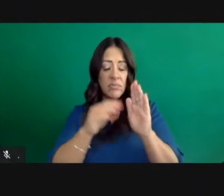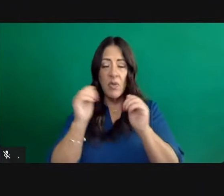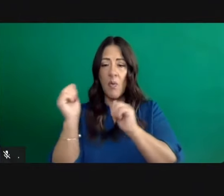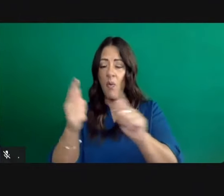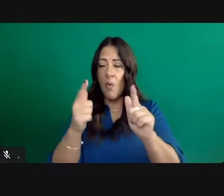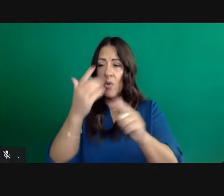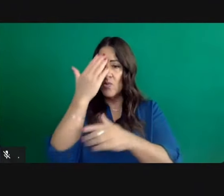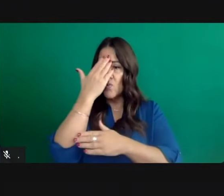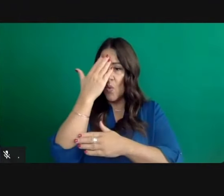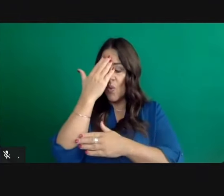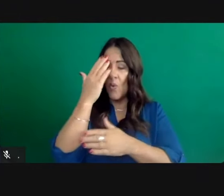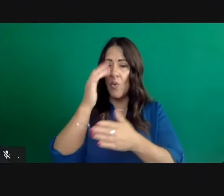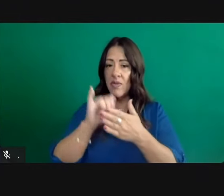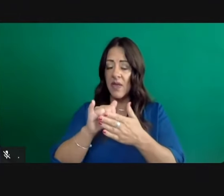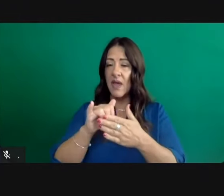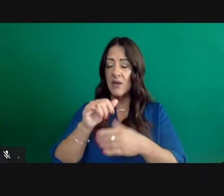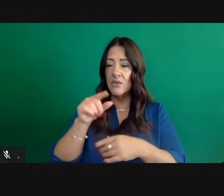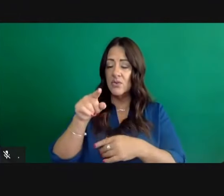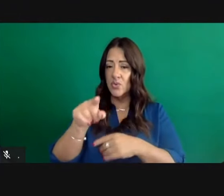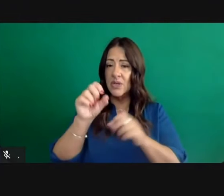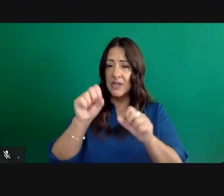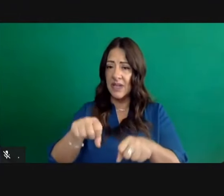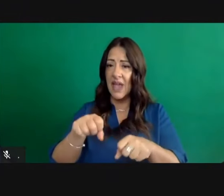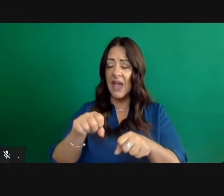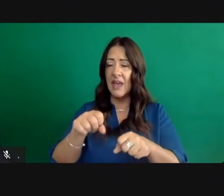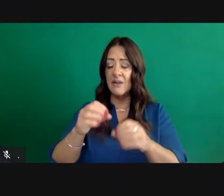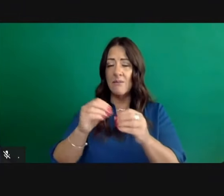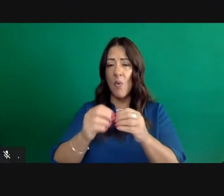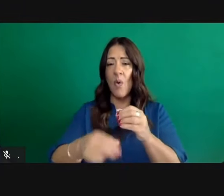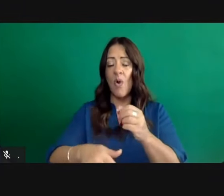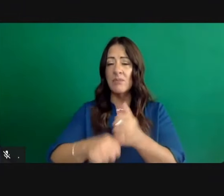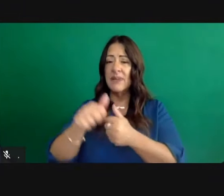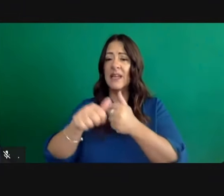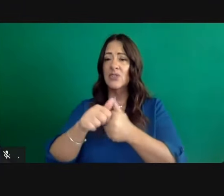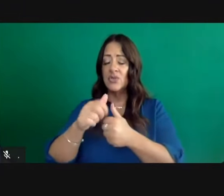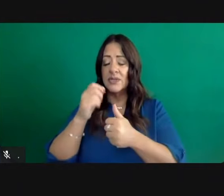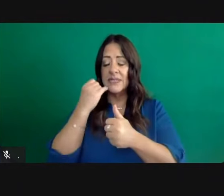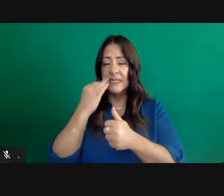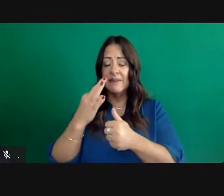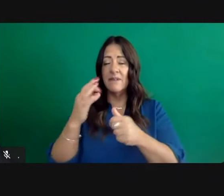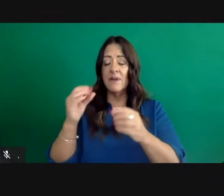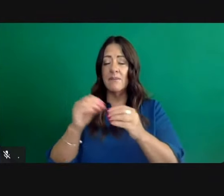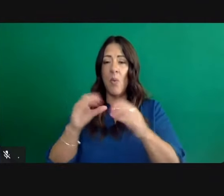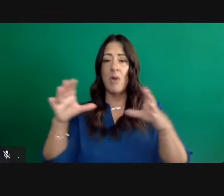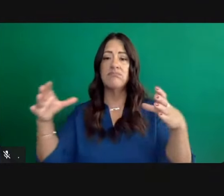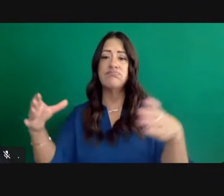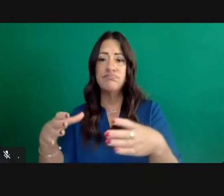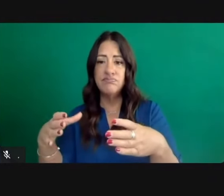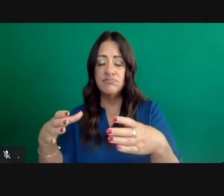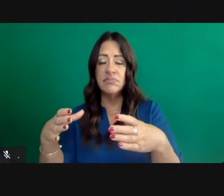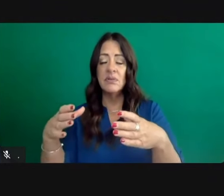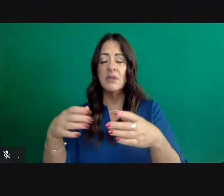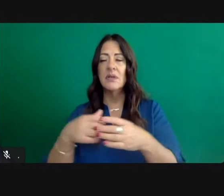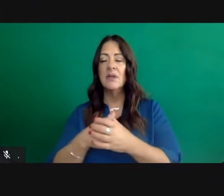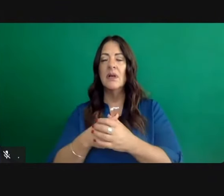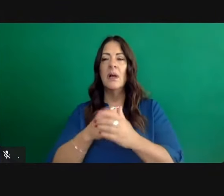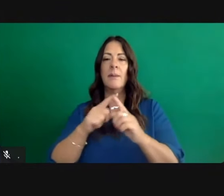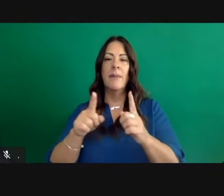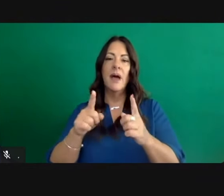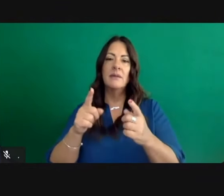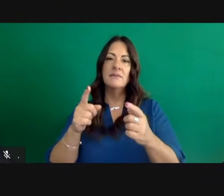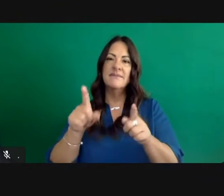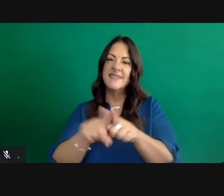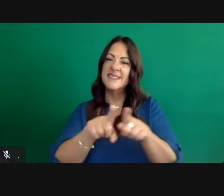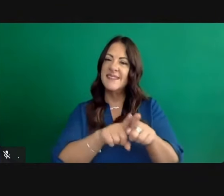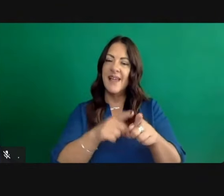the risk is higher can be at least that risk be mitigated some. So we'll see. As with everything, we